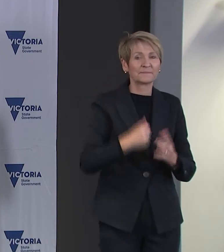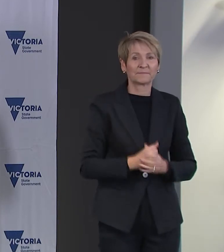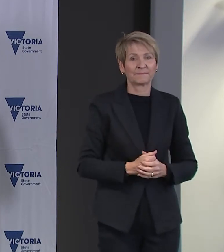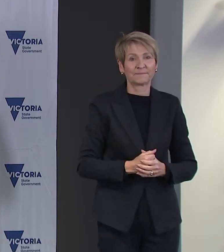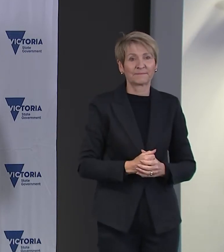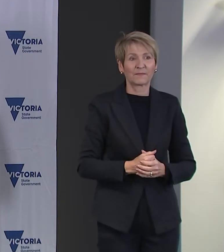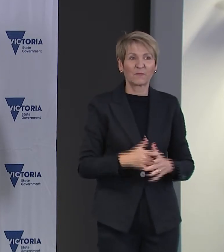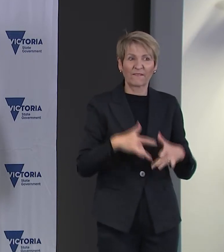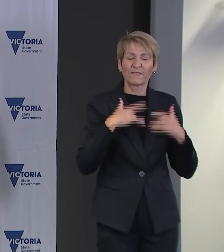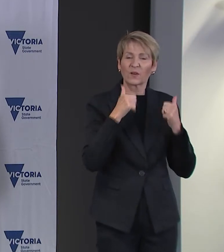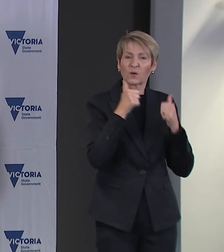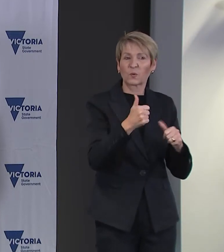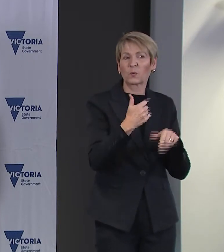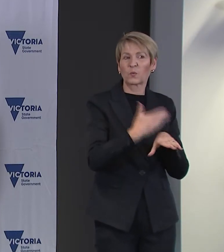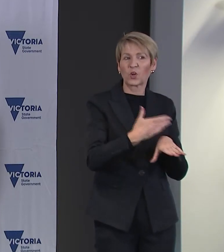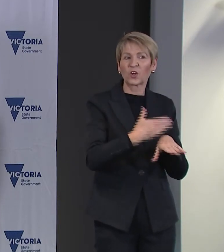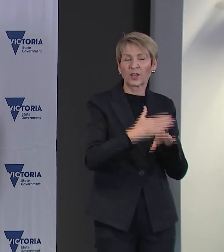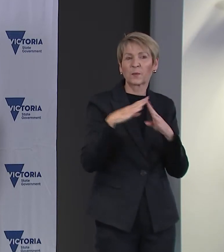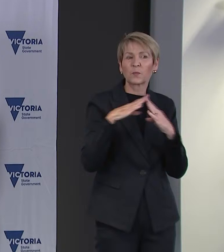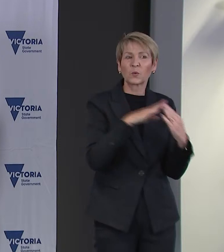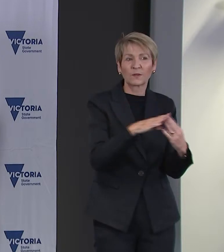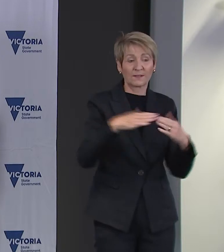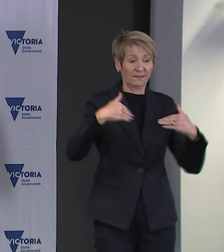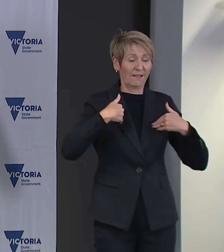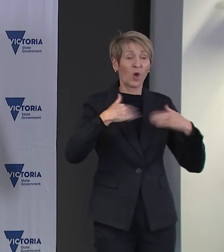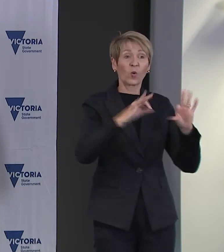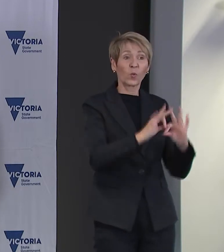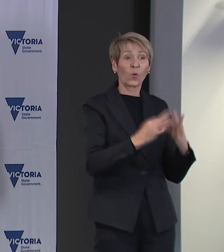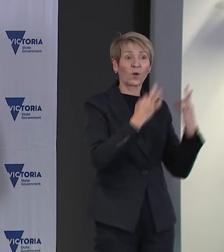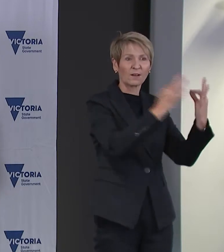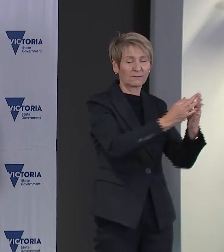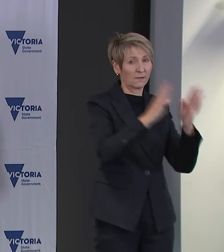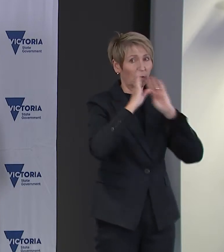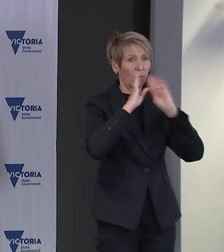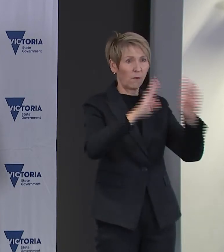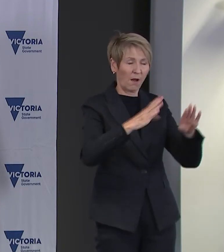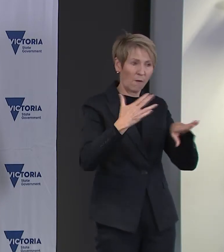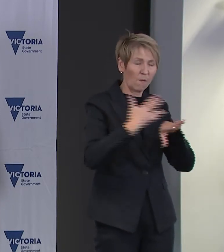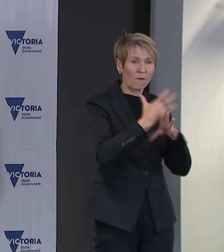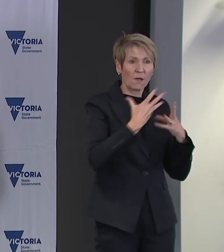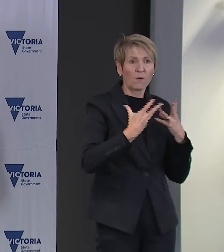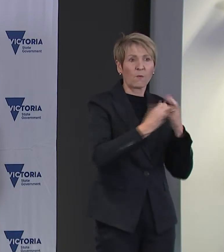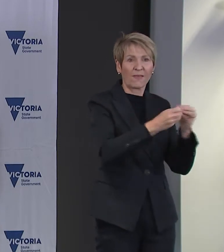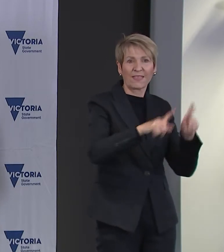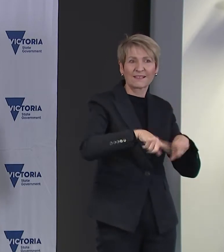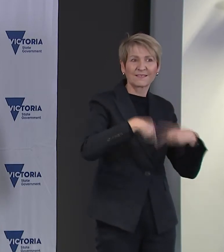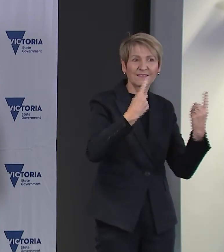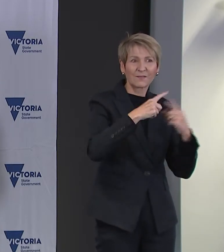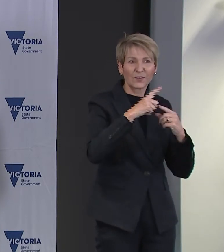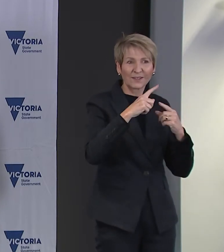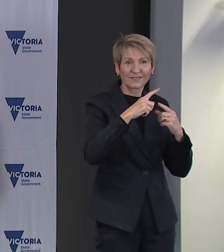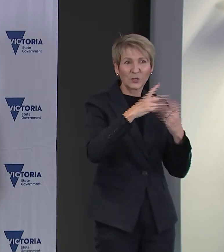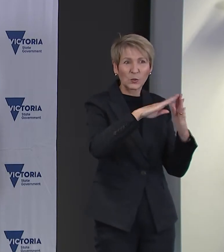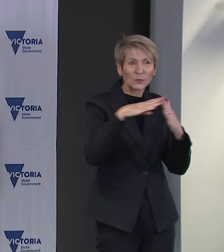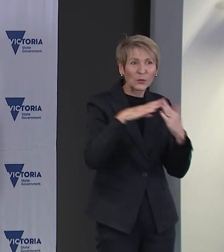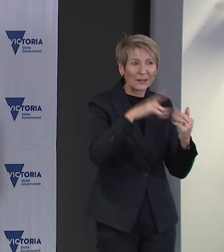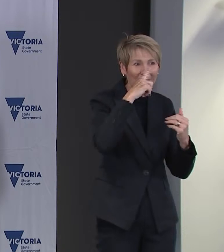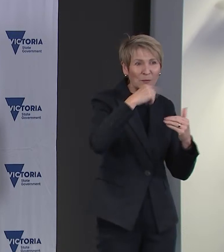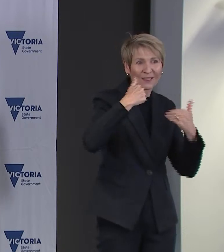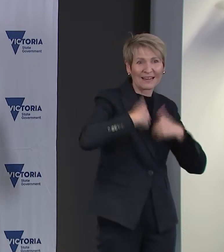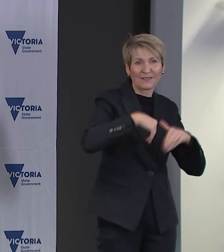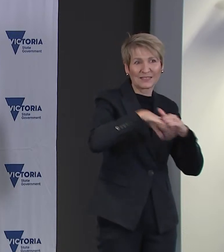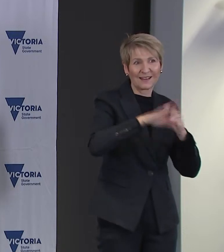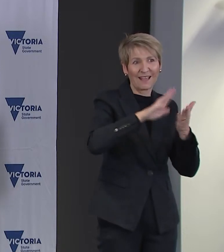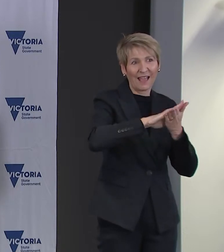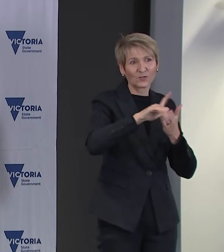that great work that our community health partners have been doing on the ground is the pathway to success in those